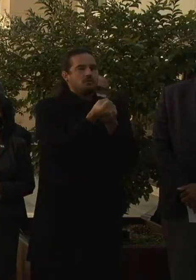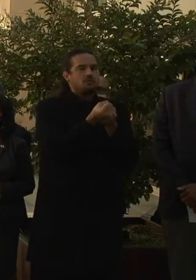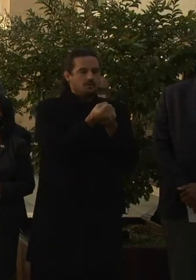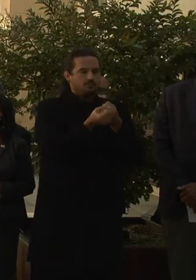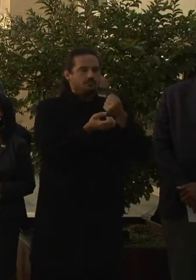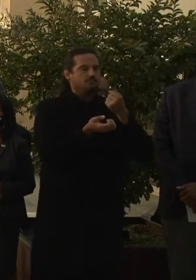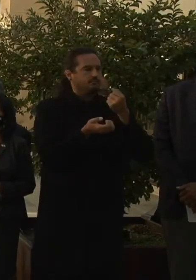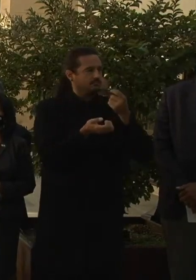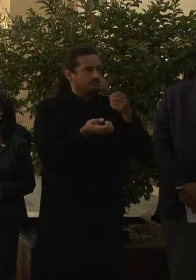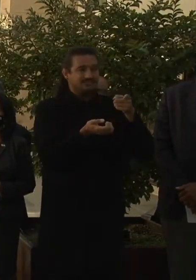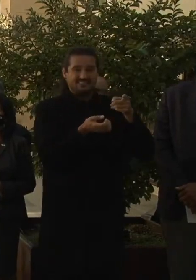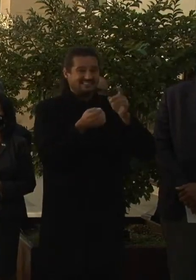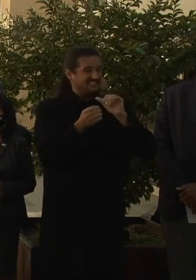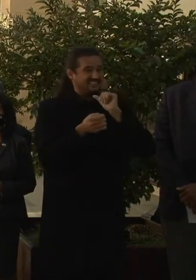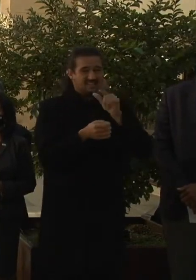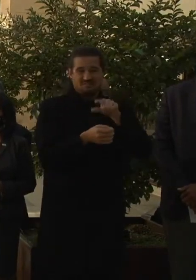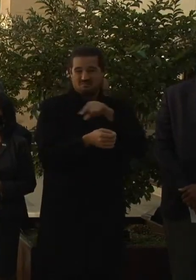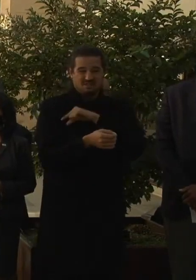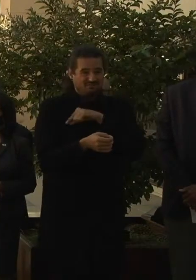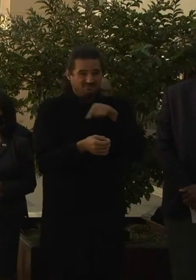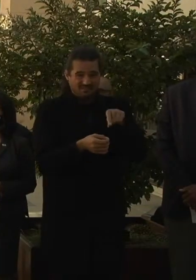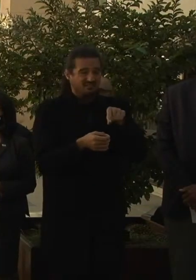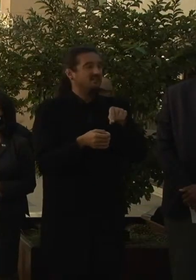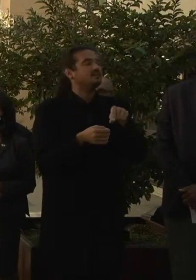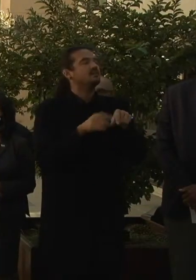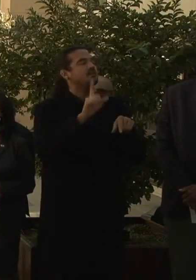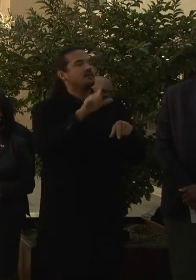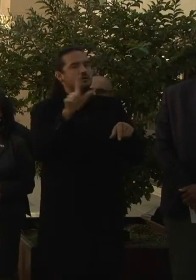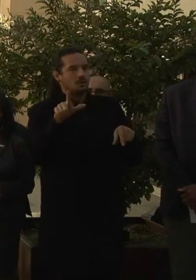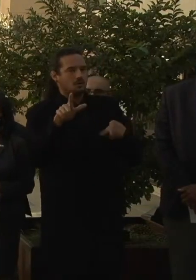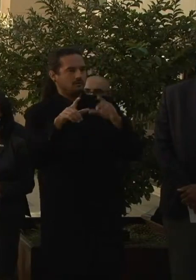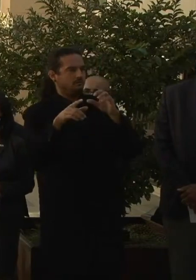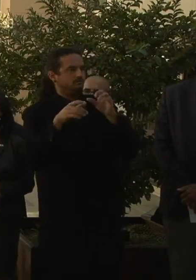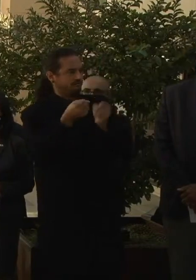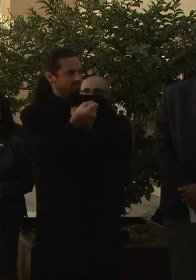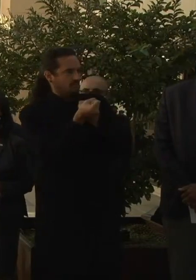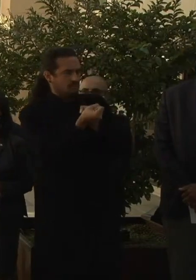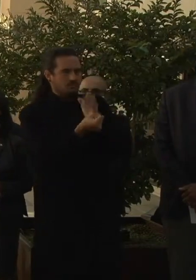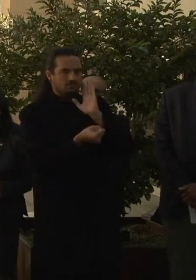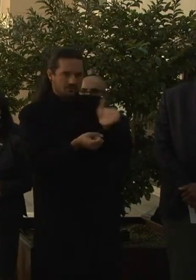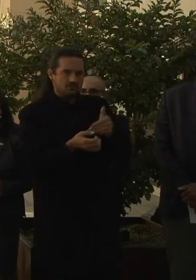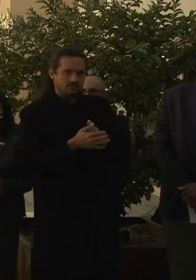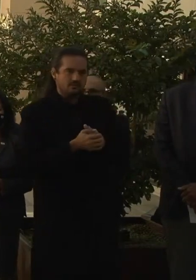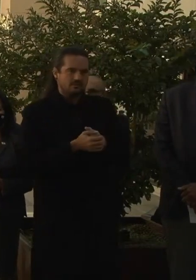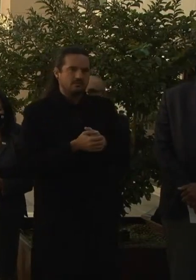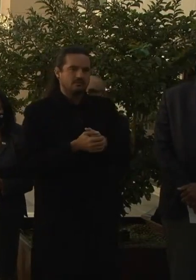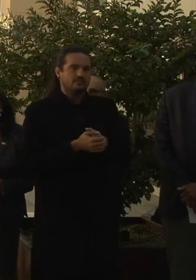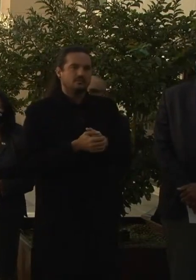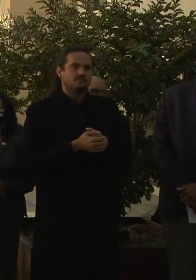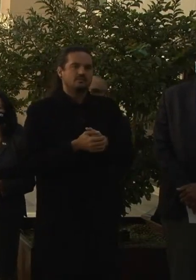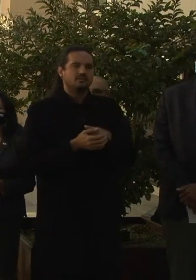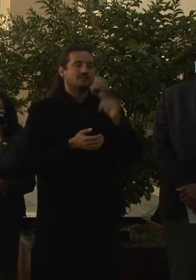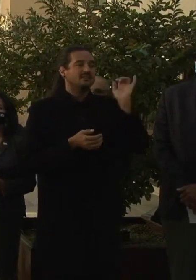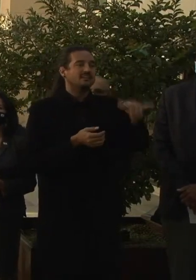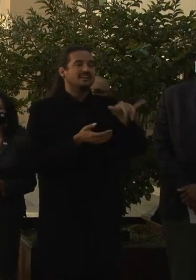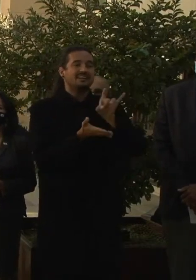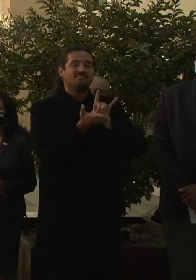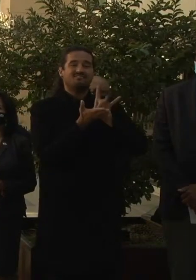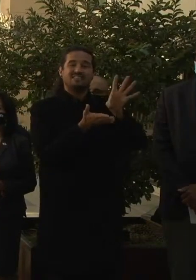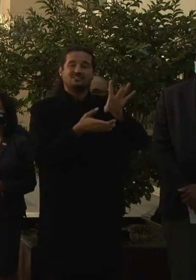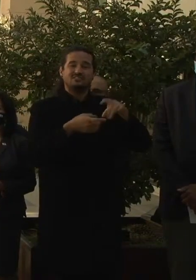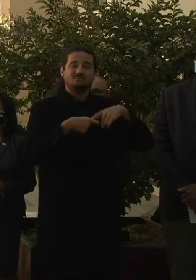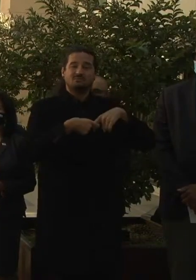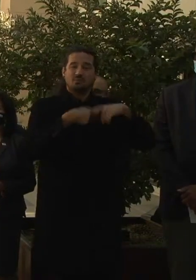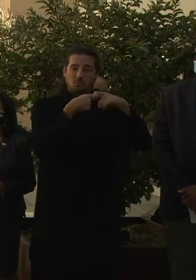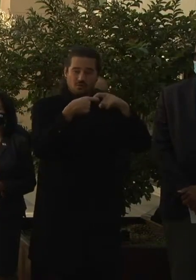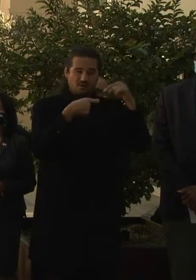their landlords seek support. And they are eviction protections that deny any court action through a